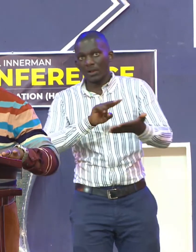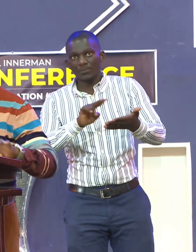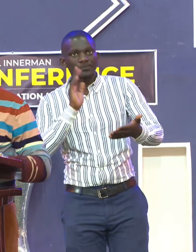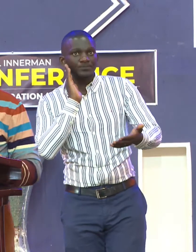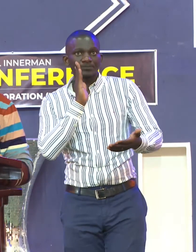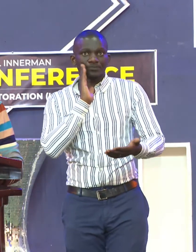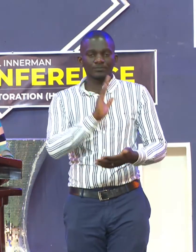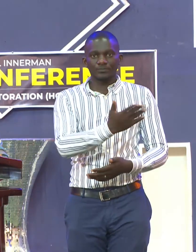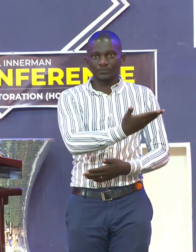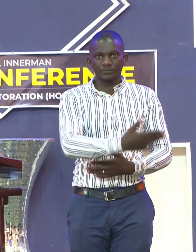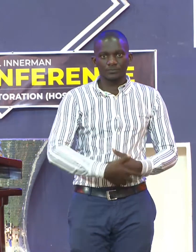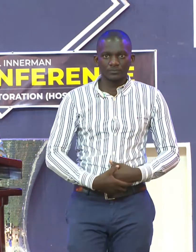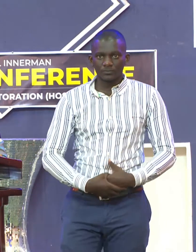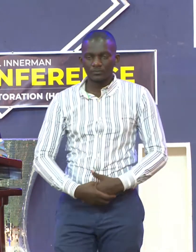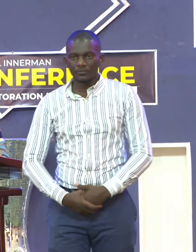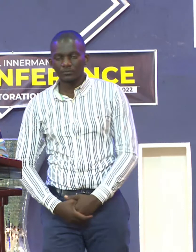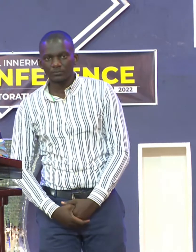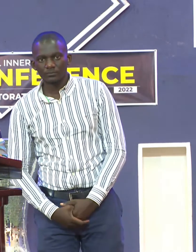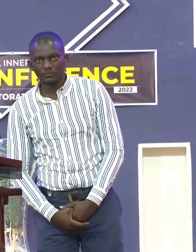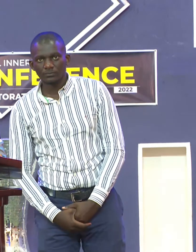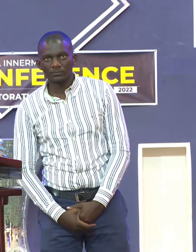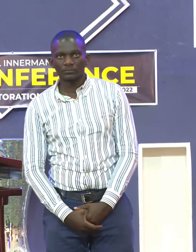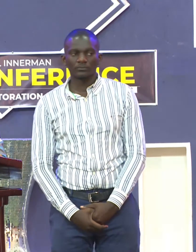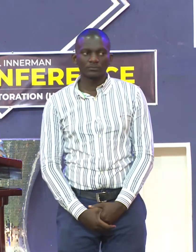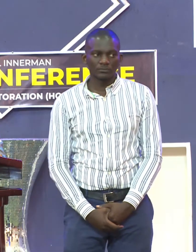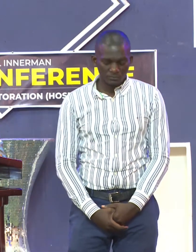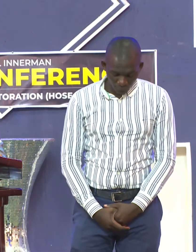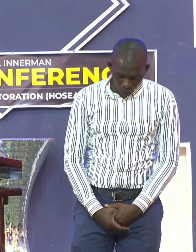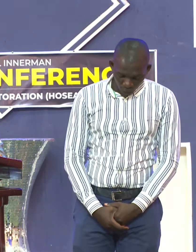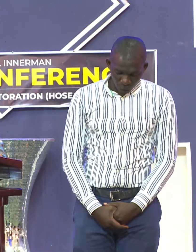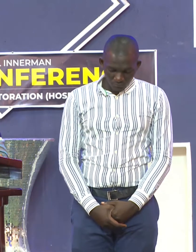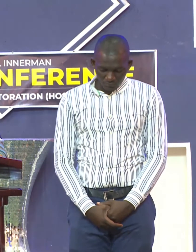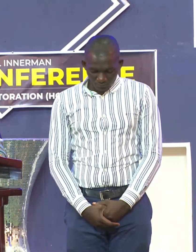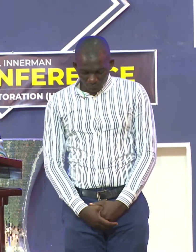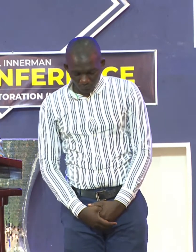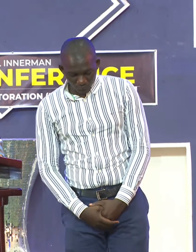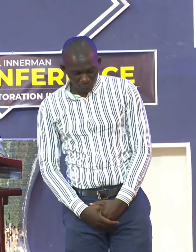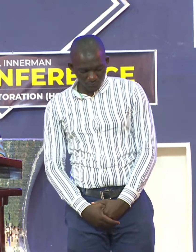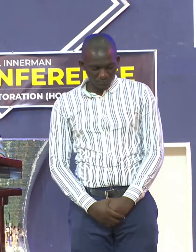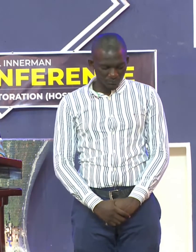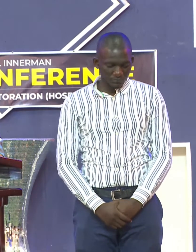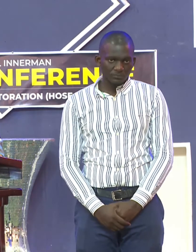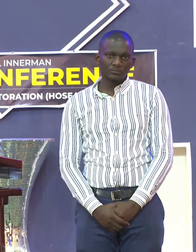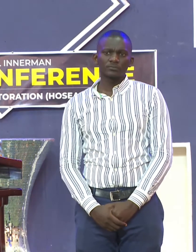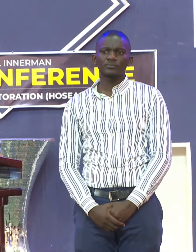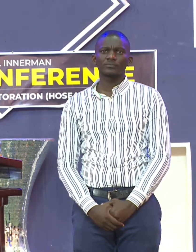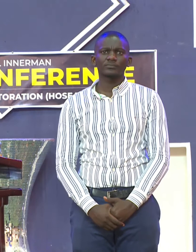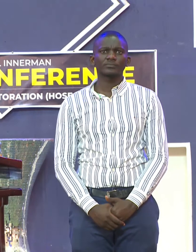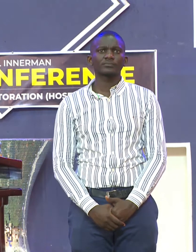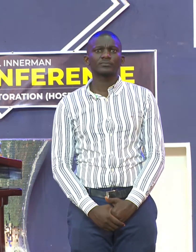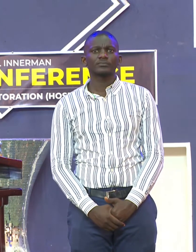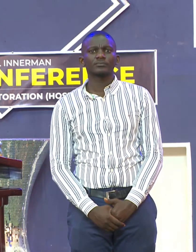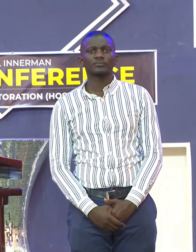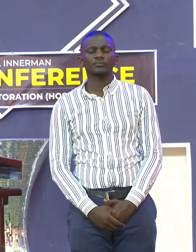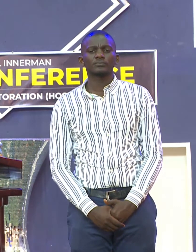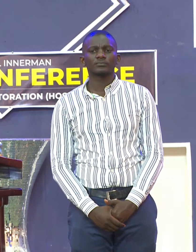days when judges ruled, there was a famine in the land. So a man from Bethlehem in Judah, together with his wife and